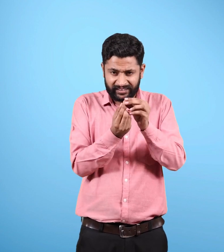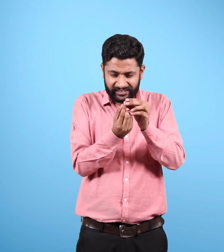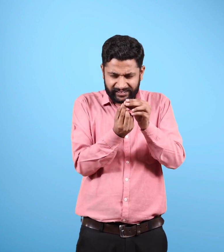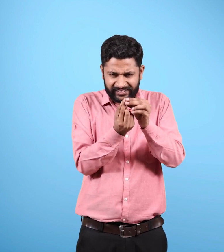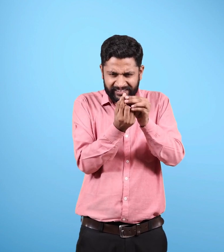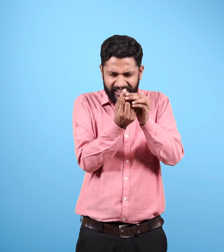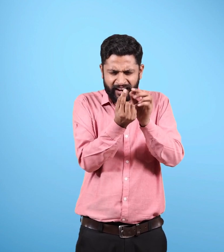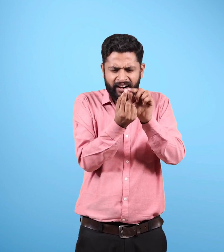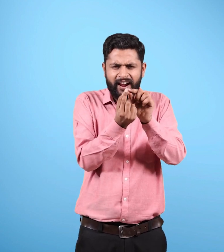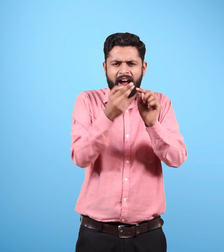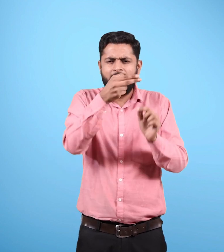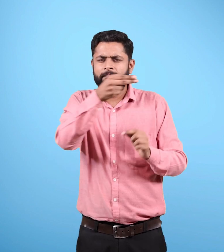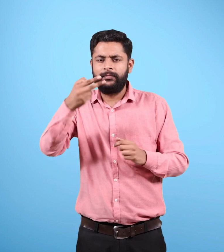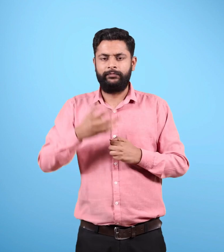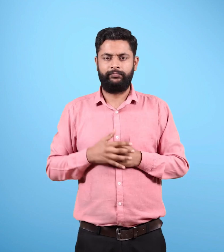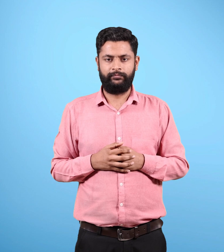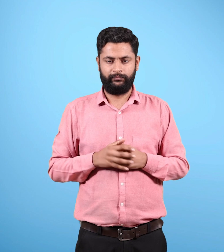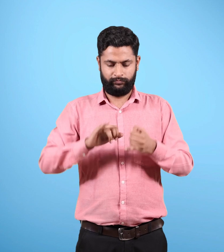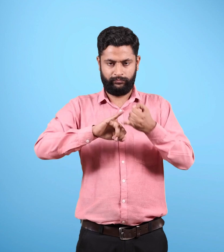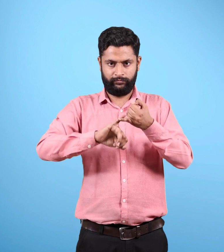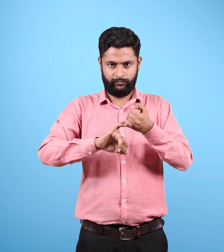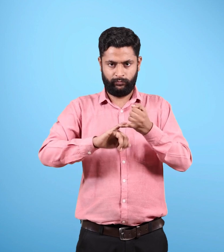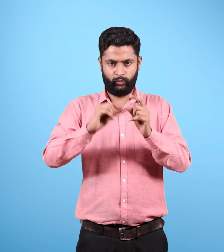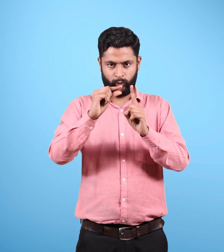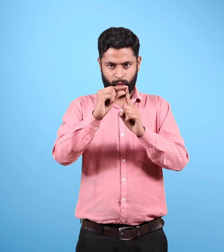If so, the seeds have sprouted.